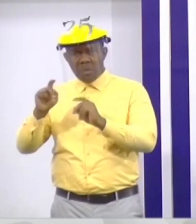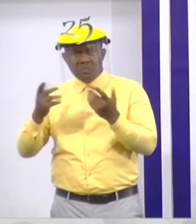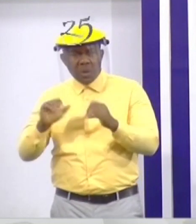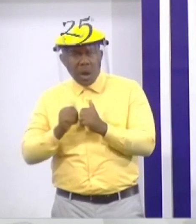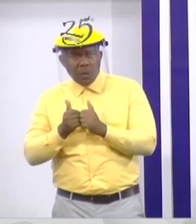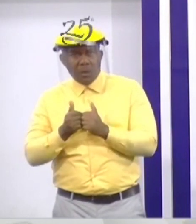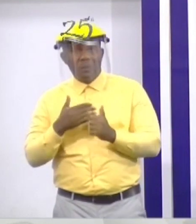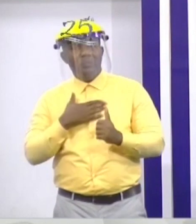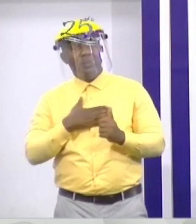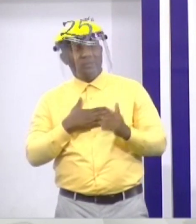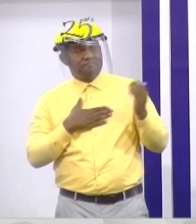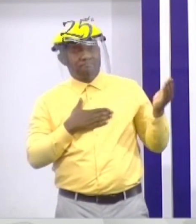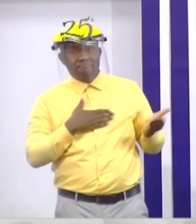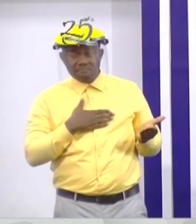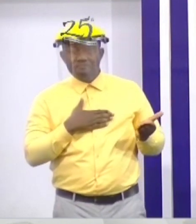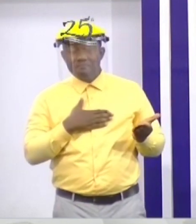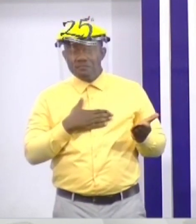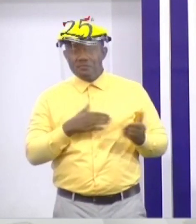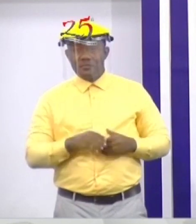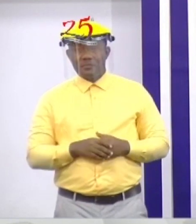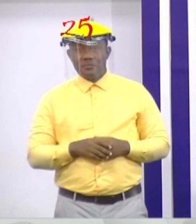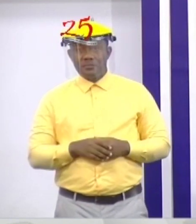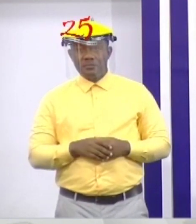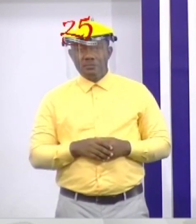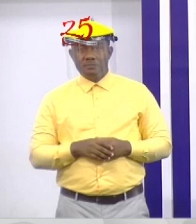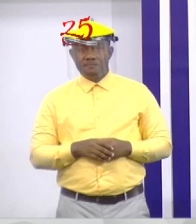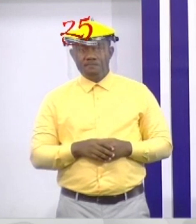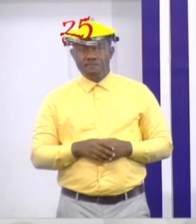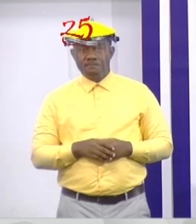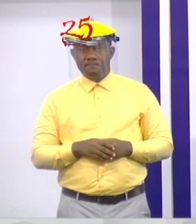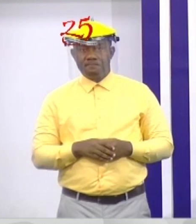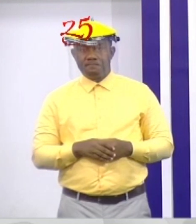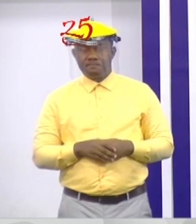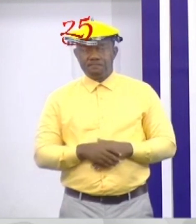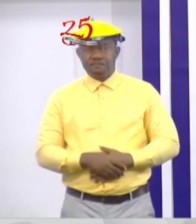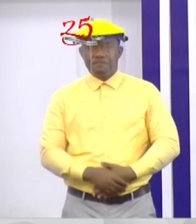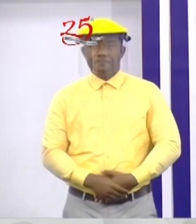let me invite you to take us through the analysis on the mortality data as we have it currently.